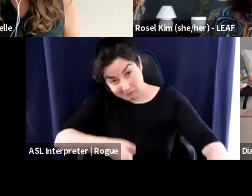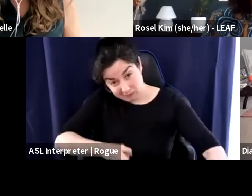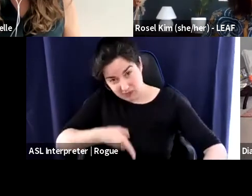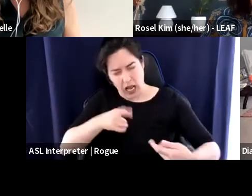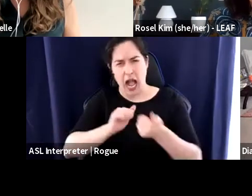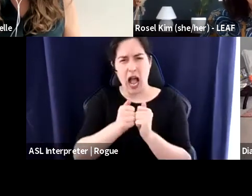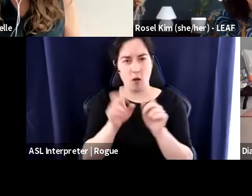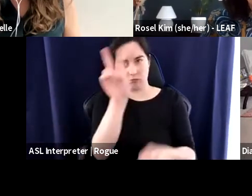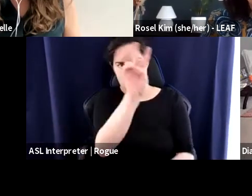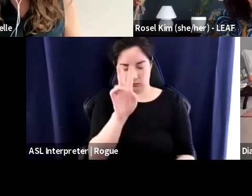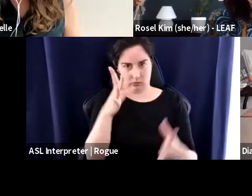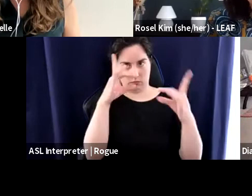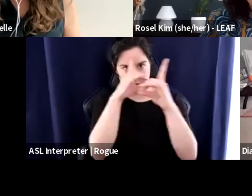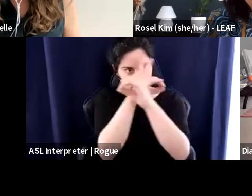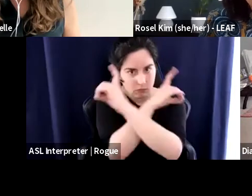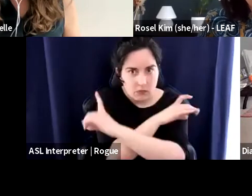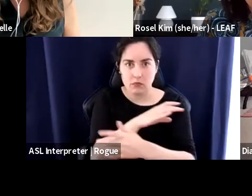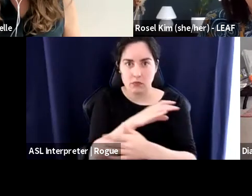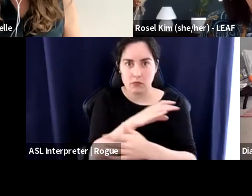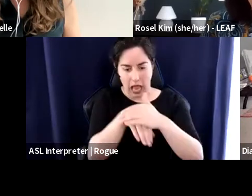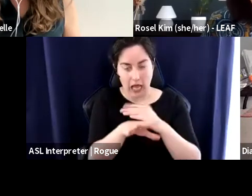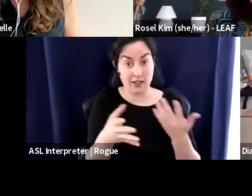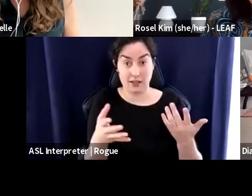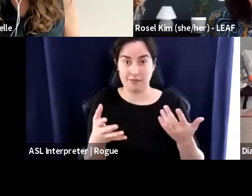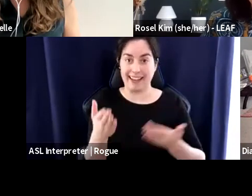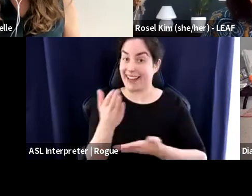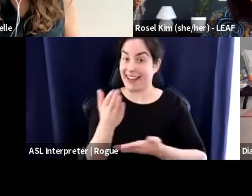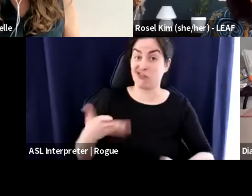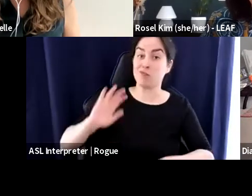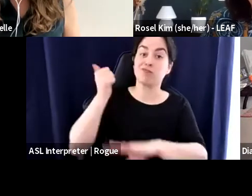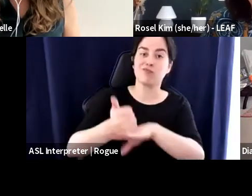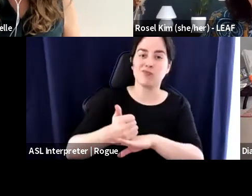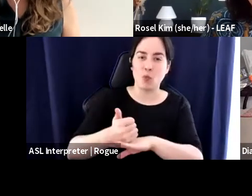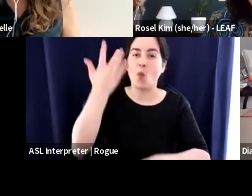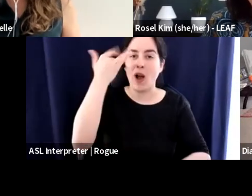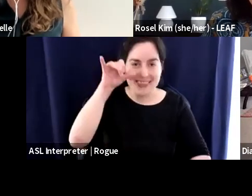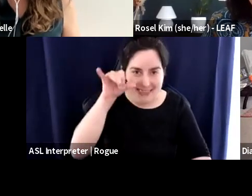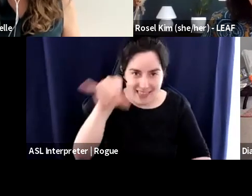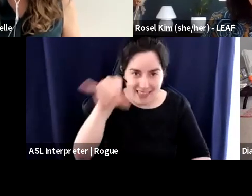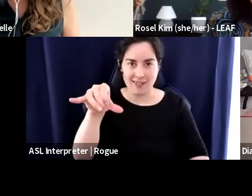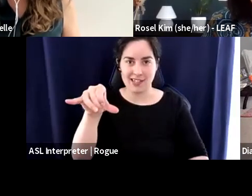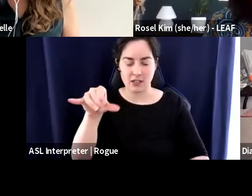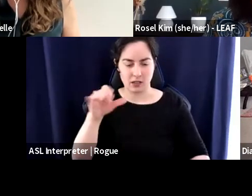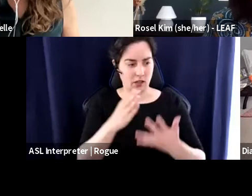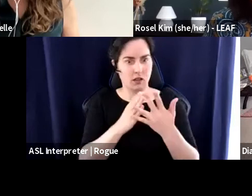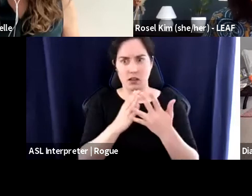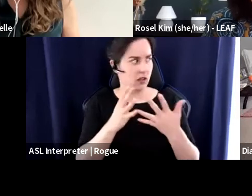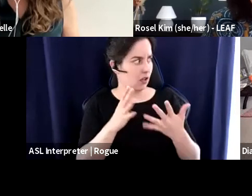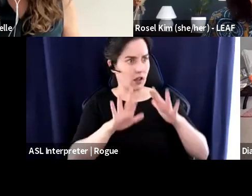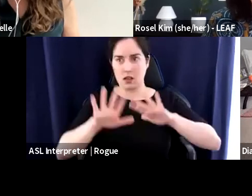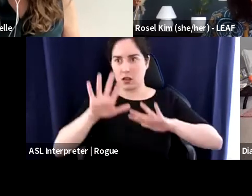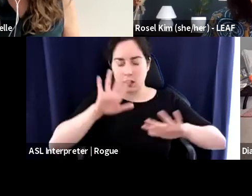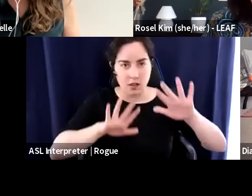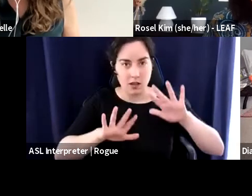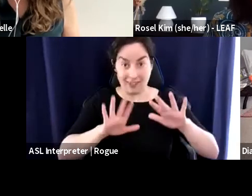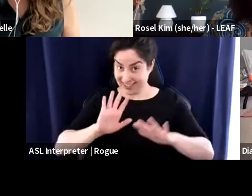or access, and some of it is by design. So I think for those of us in the profession, the